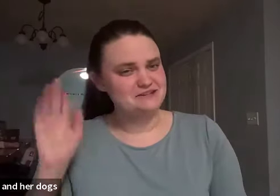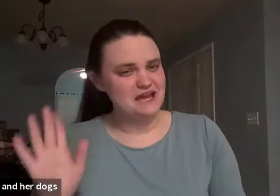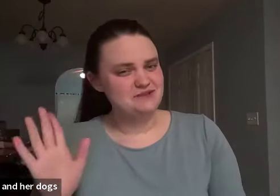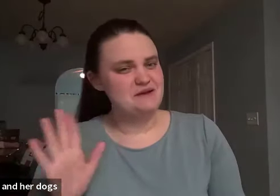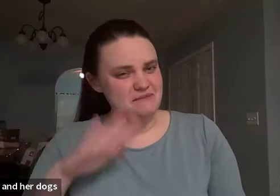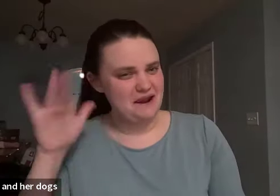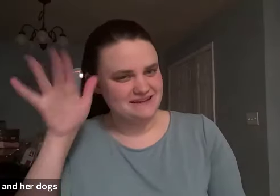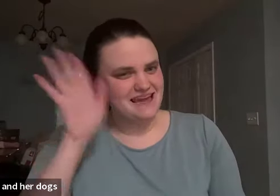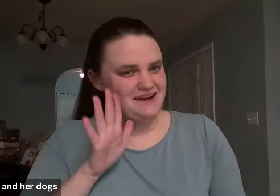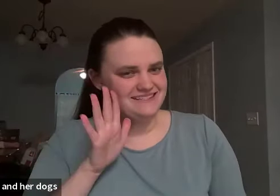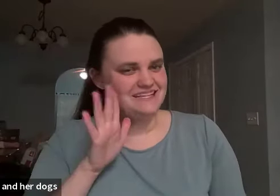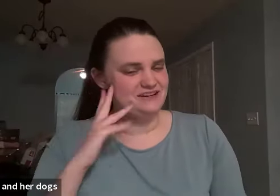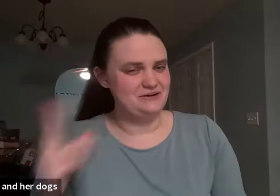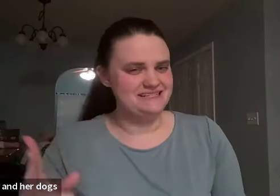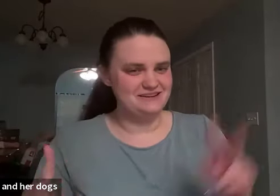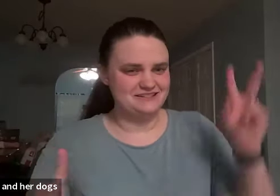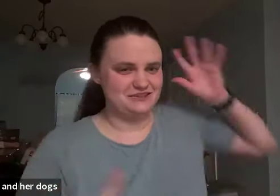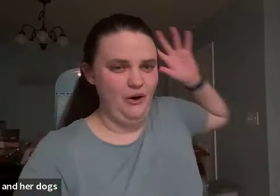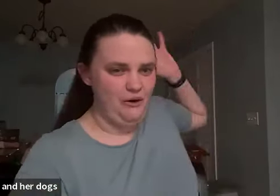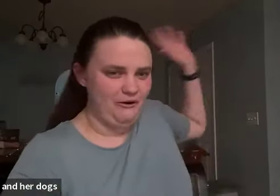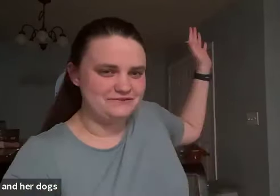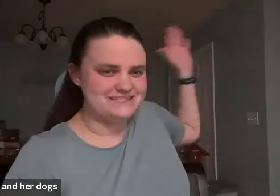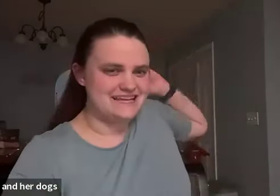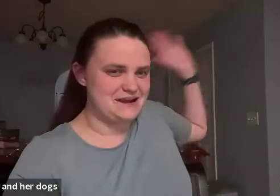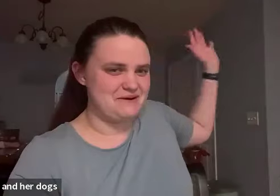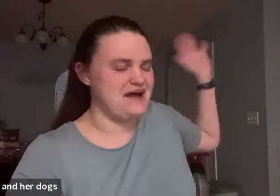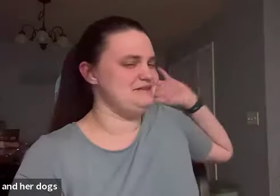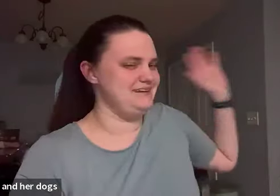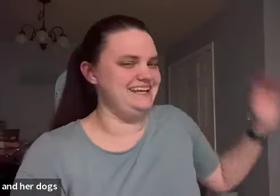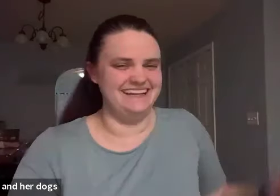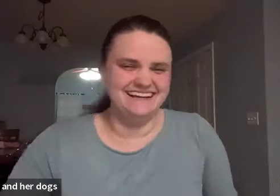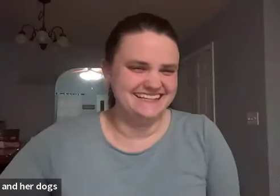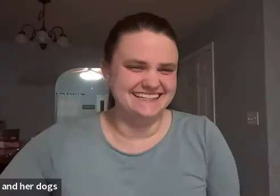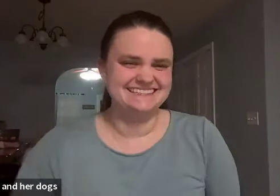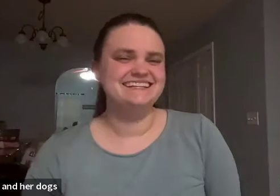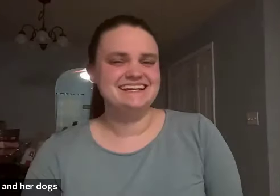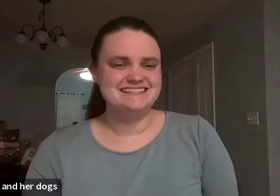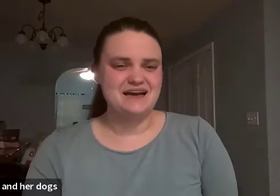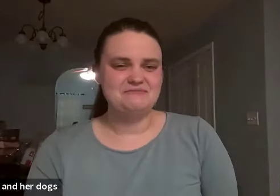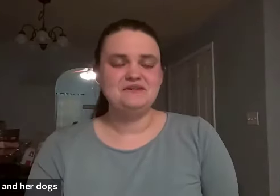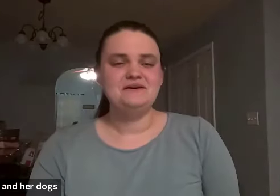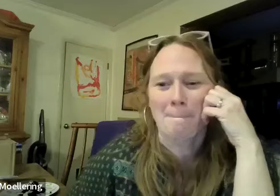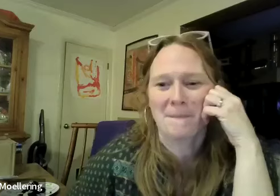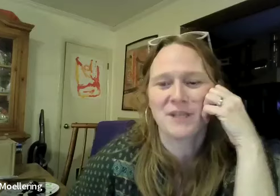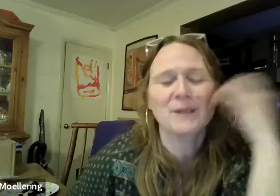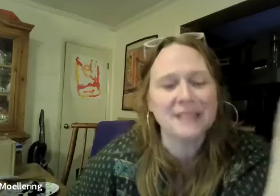there are times I'm in my parents' house and you can always tell because there's a whole different setup behind me. So So I'll send